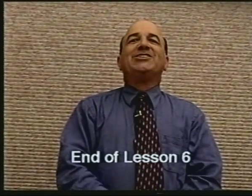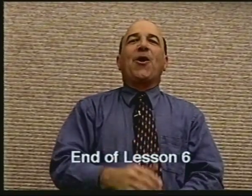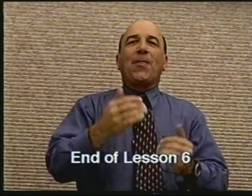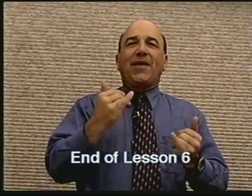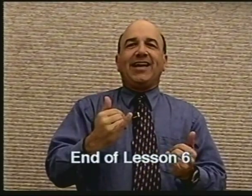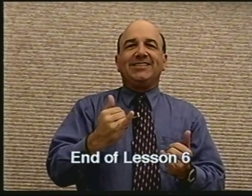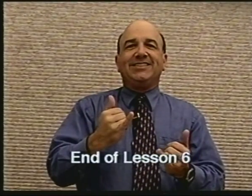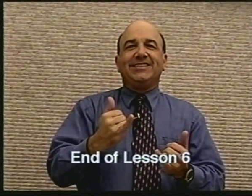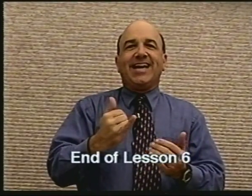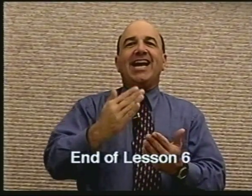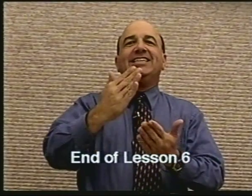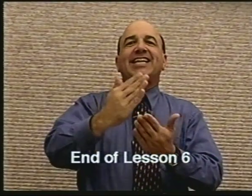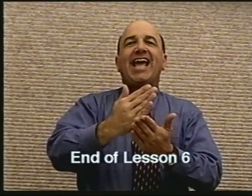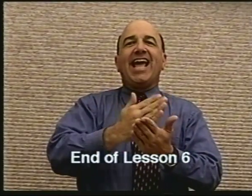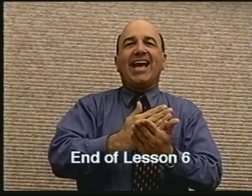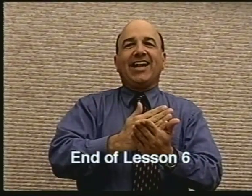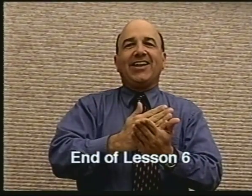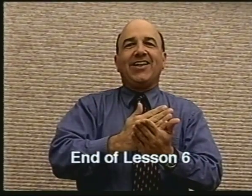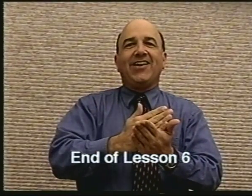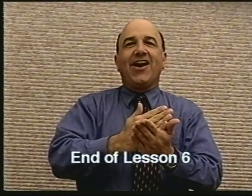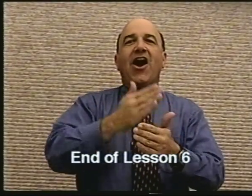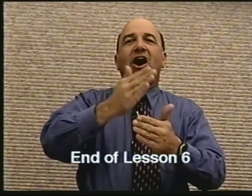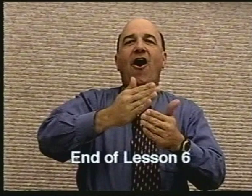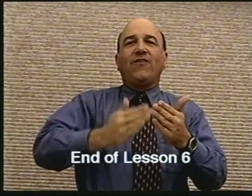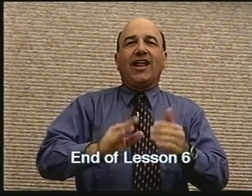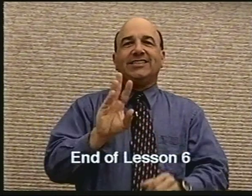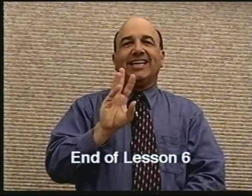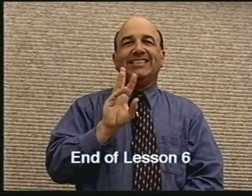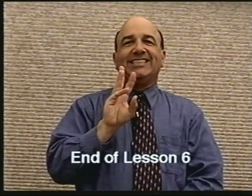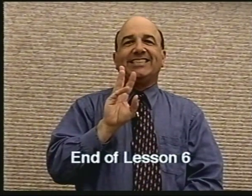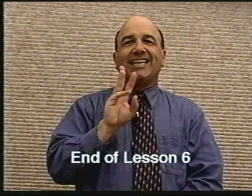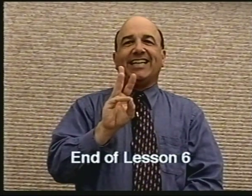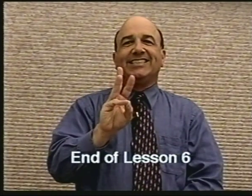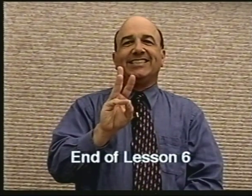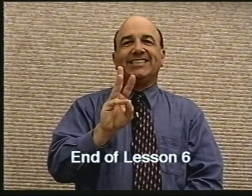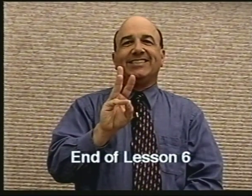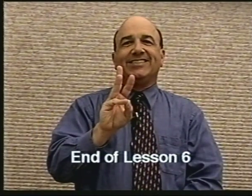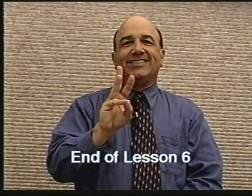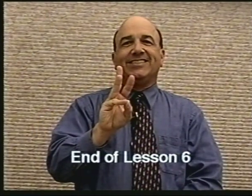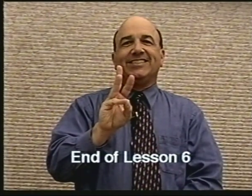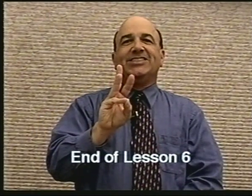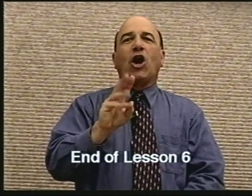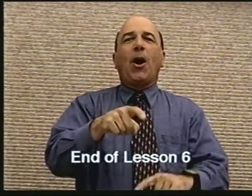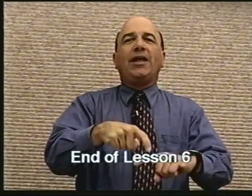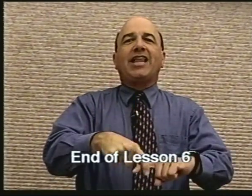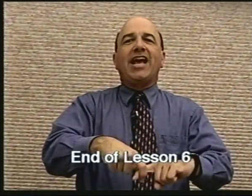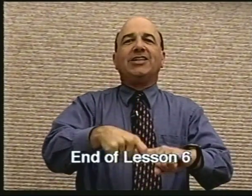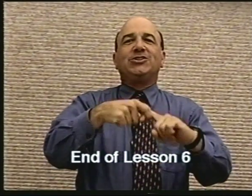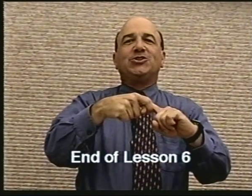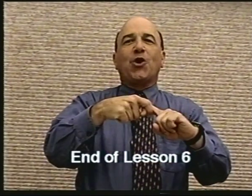So this is the end of lesson 6. So let's take a short